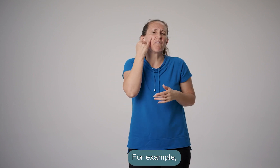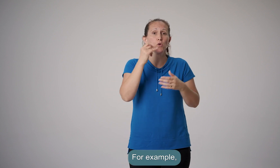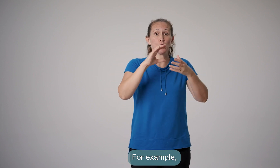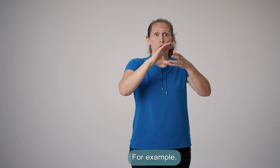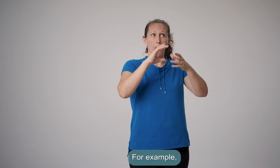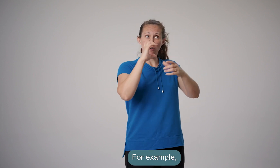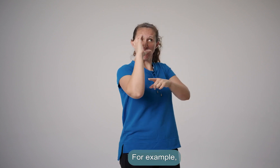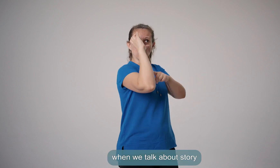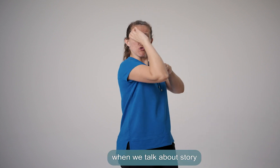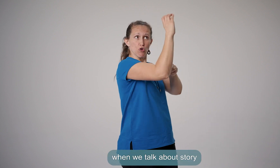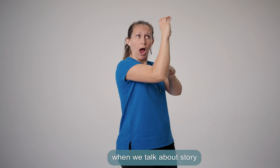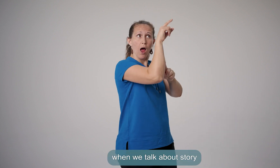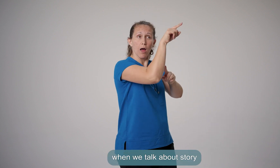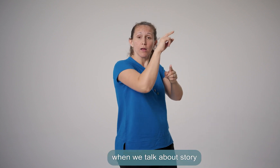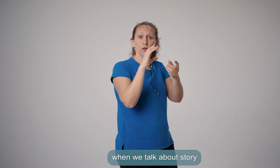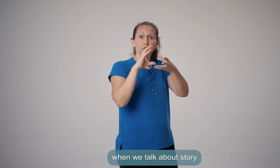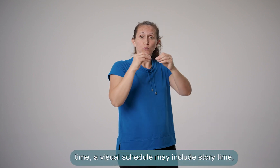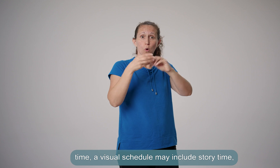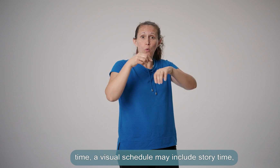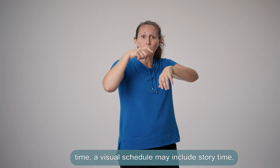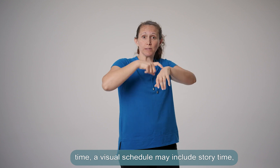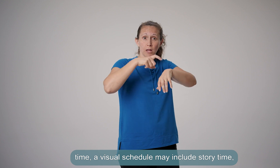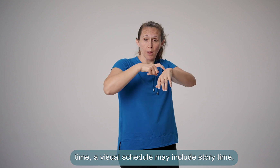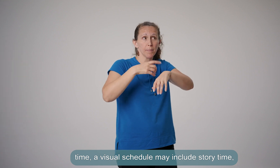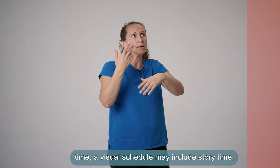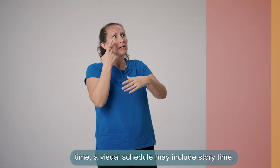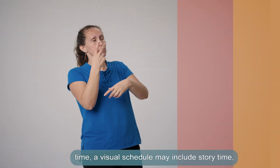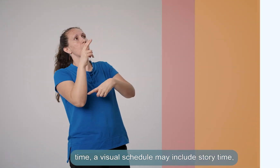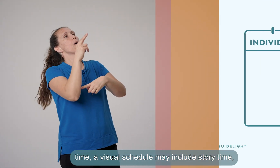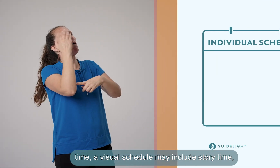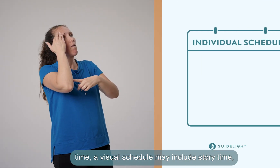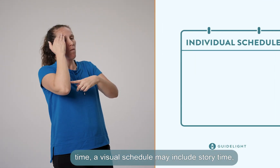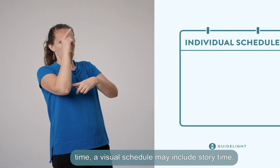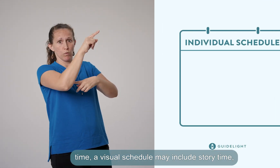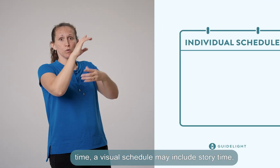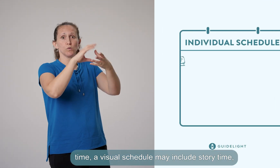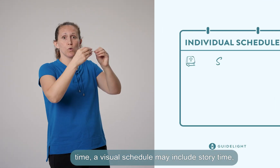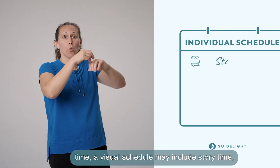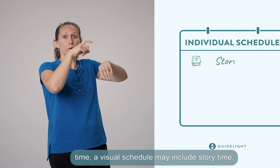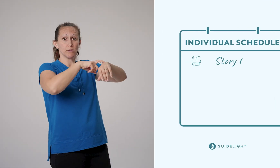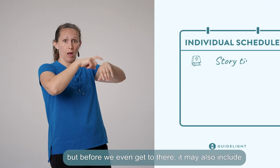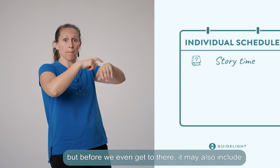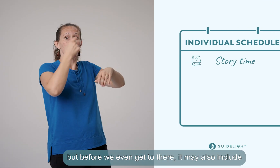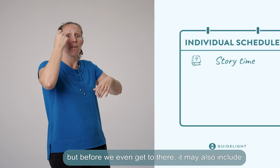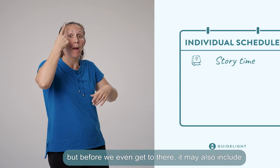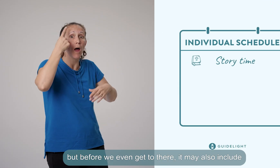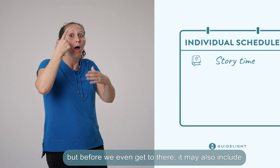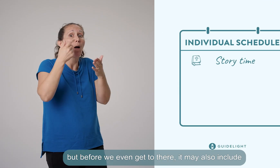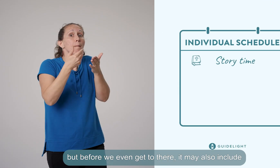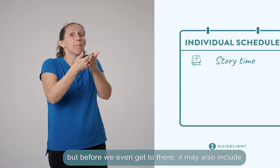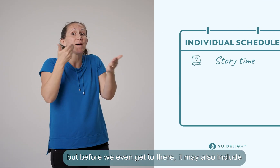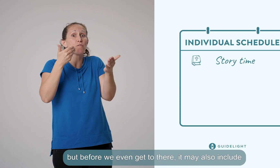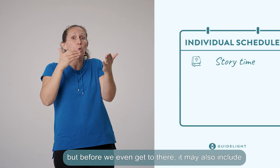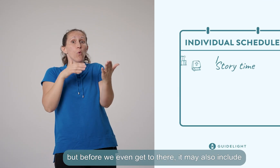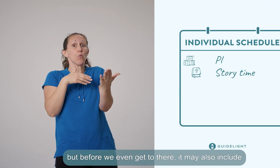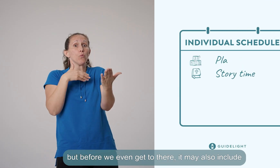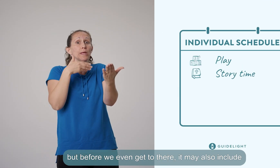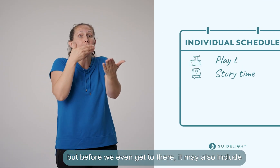For example, when we talk about story time, a visual schedule may include story time. But before we even get to there, it may